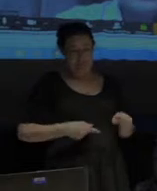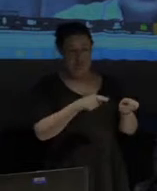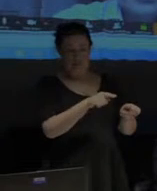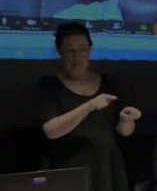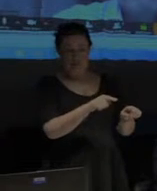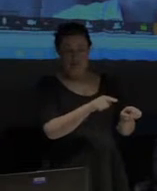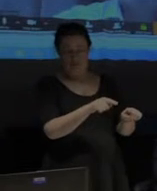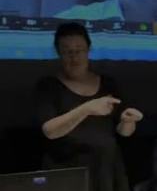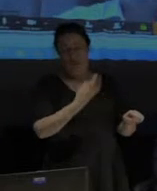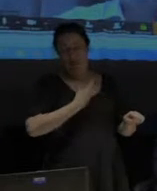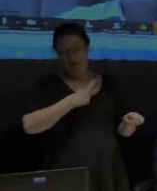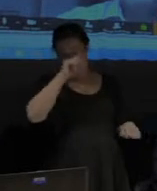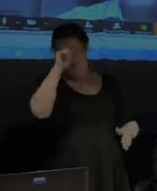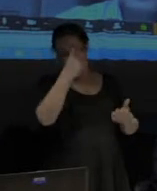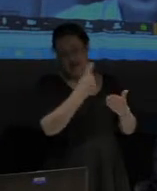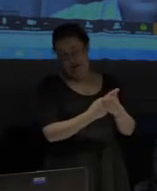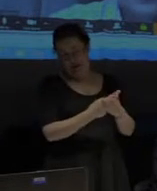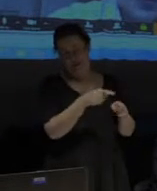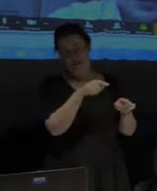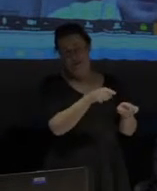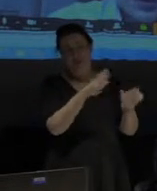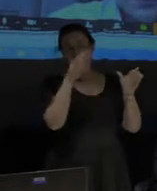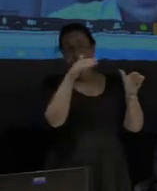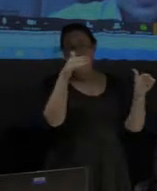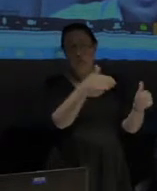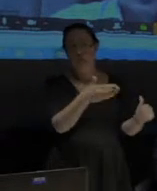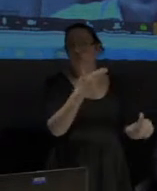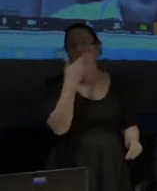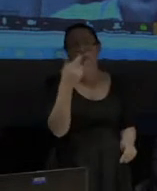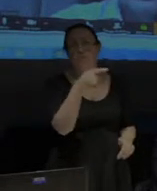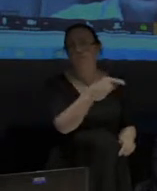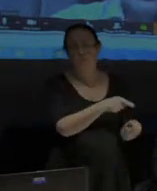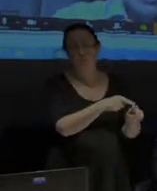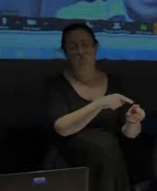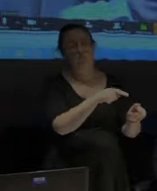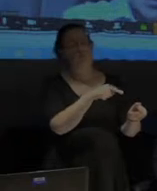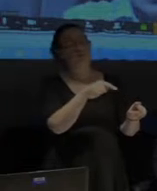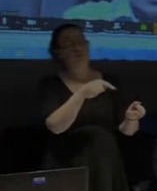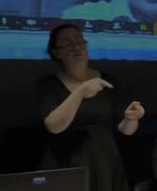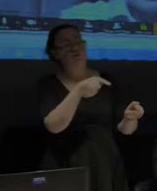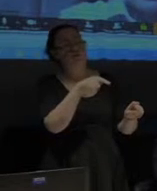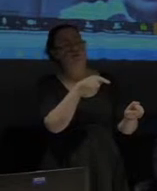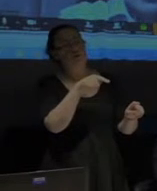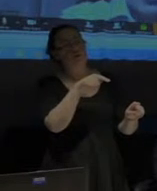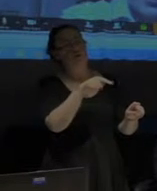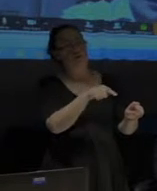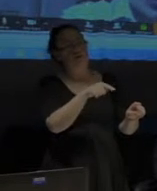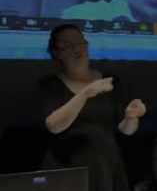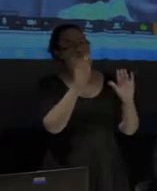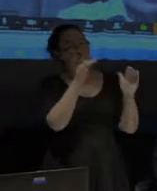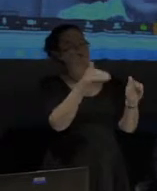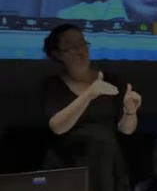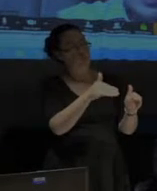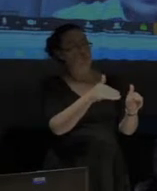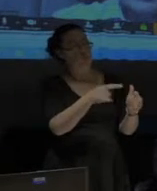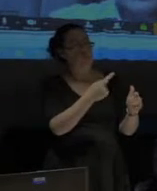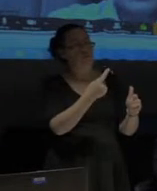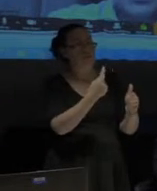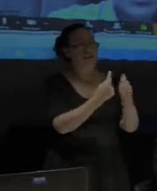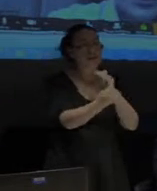complete lack of focus on hiring individuals and